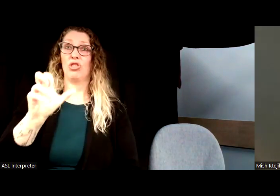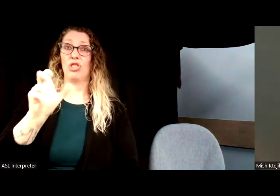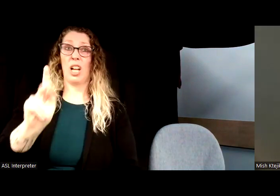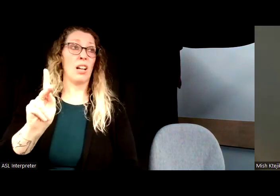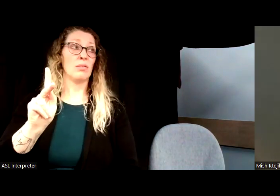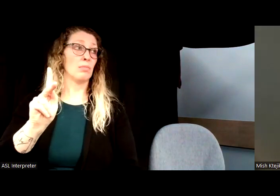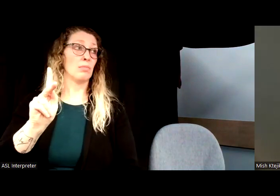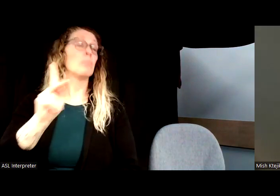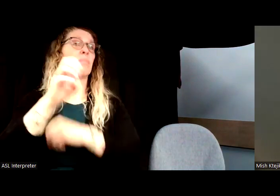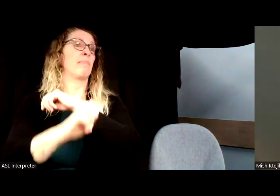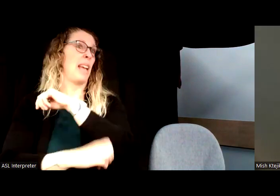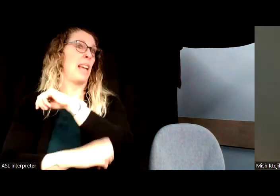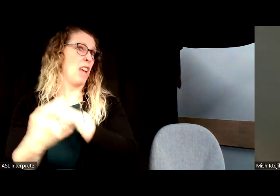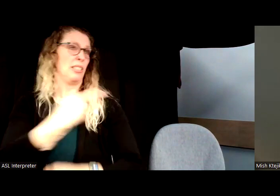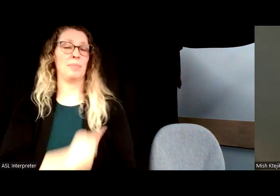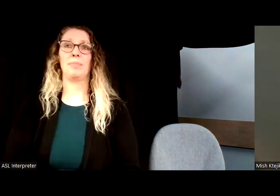Eric?